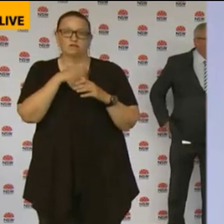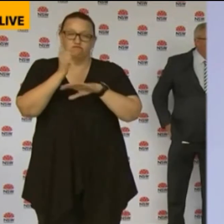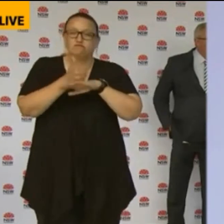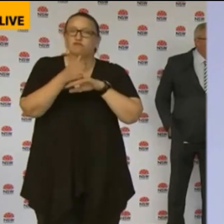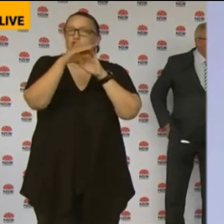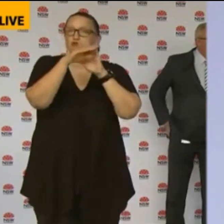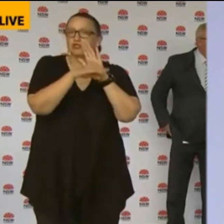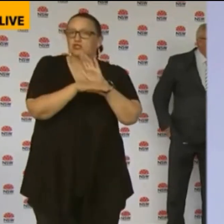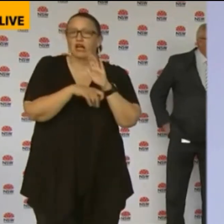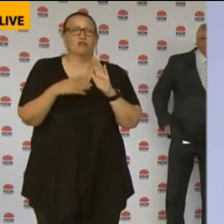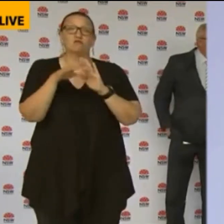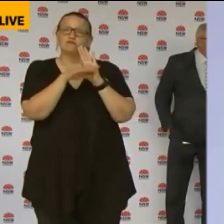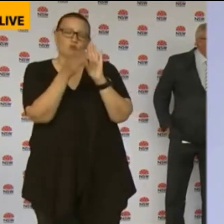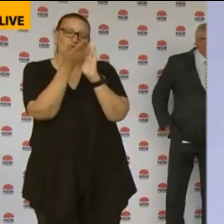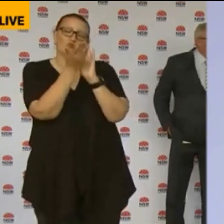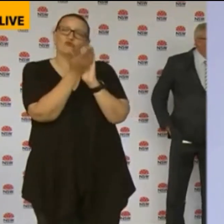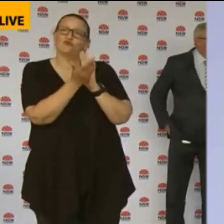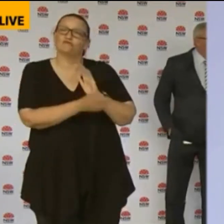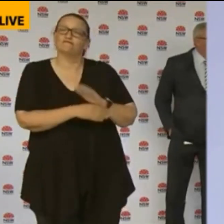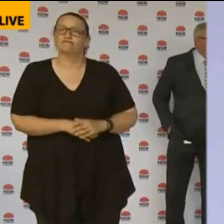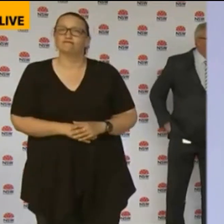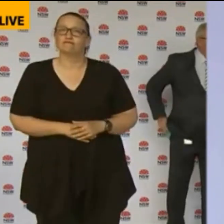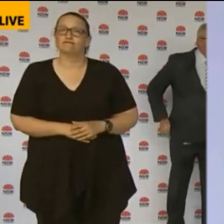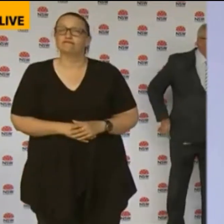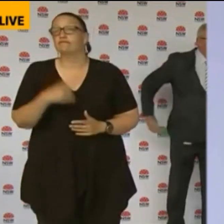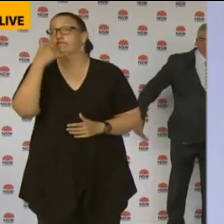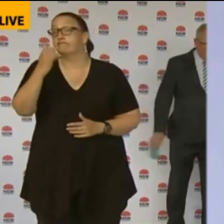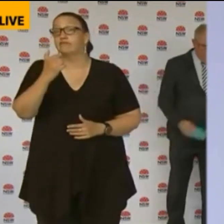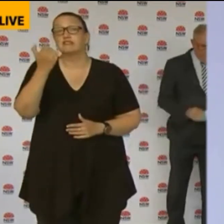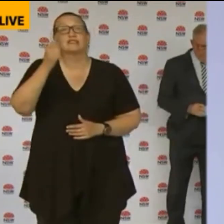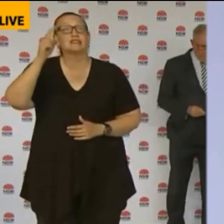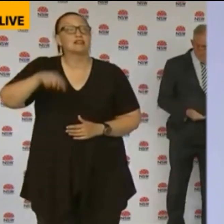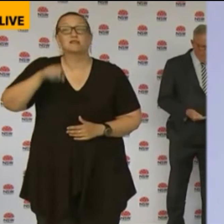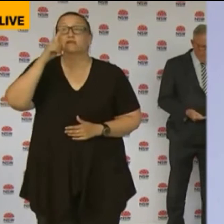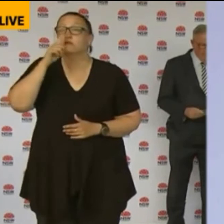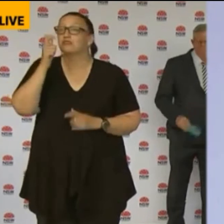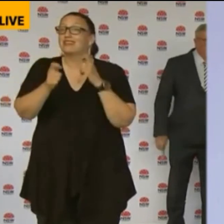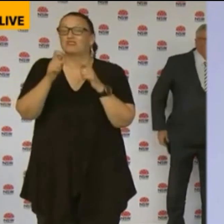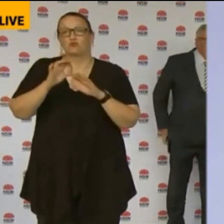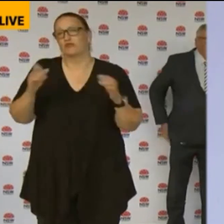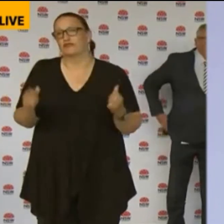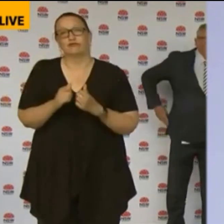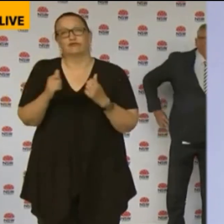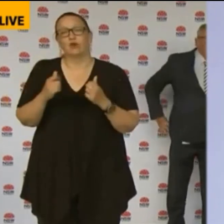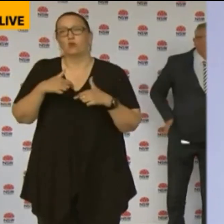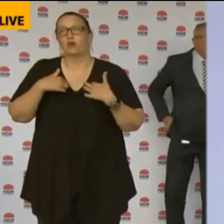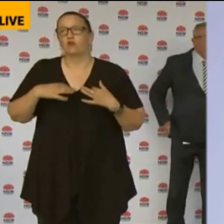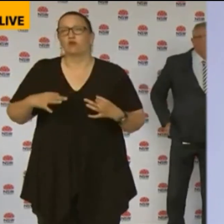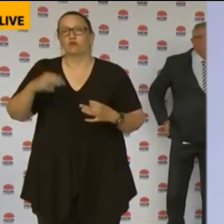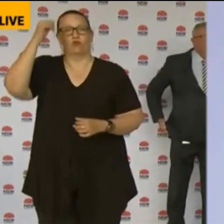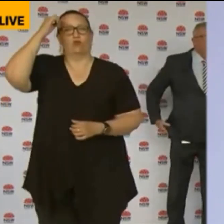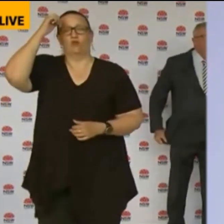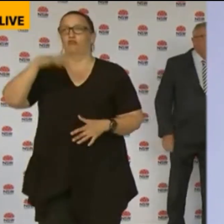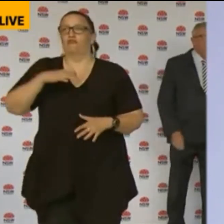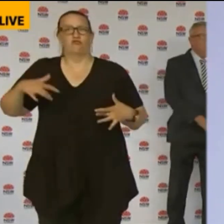confidence to do that unless we have high rates of testing, because that will assure us that we have captured all previously